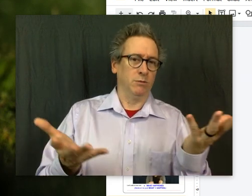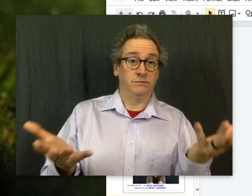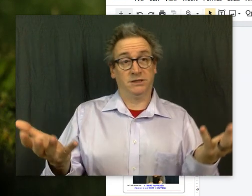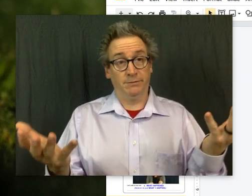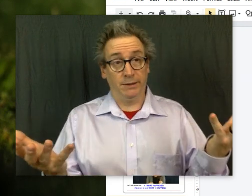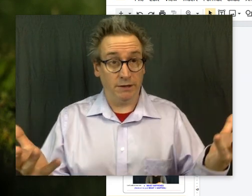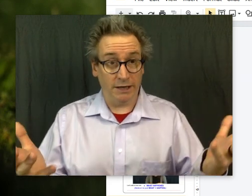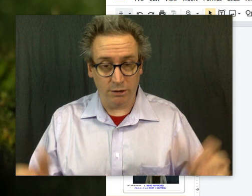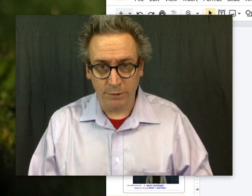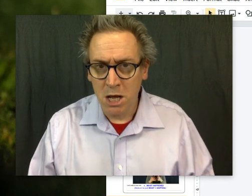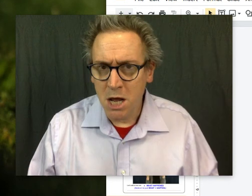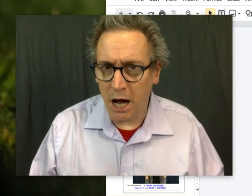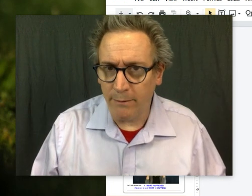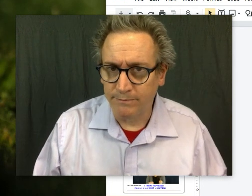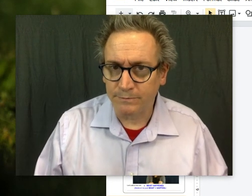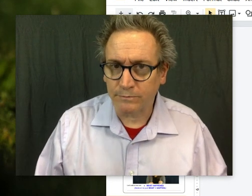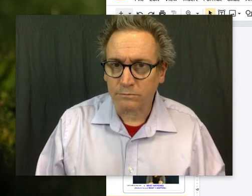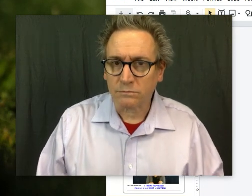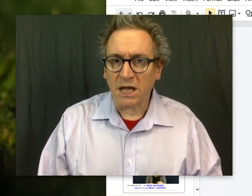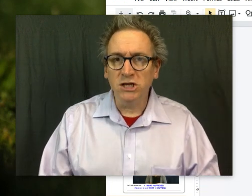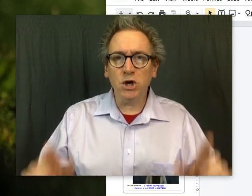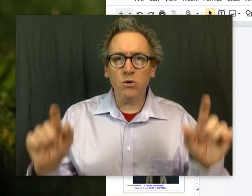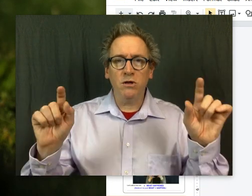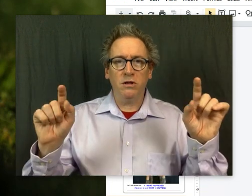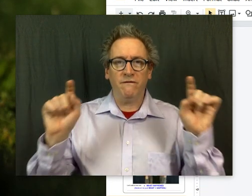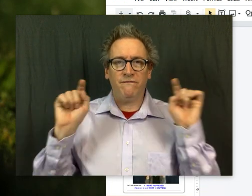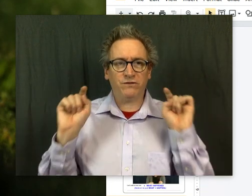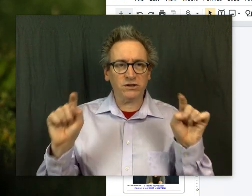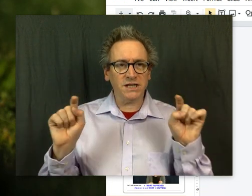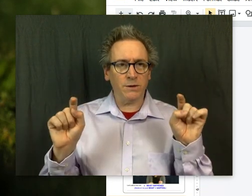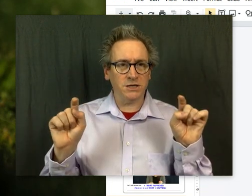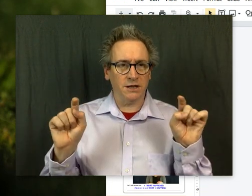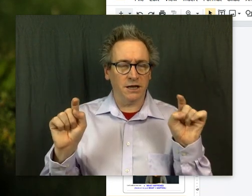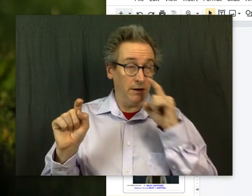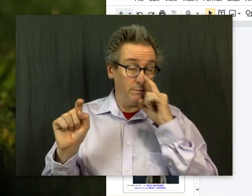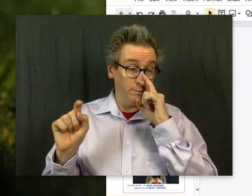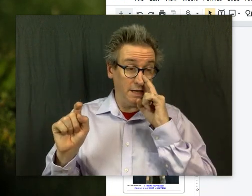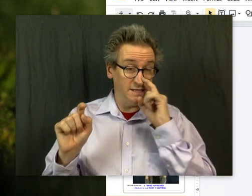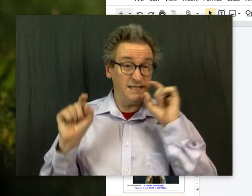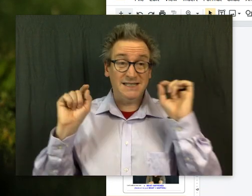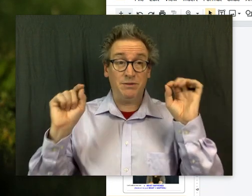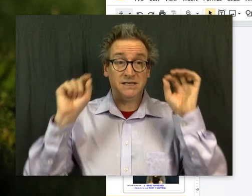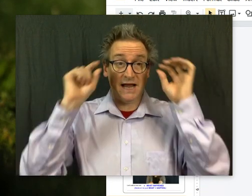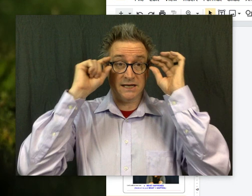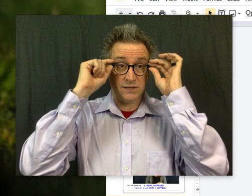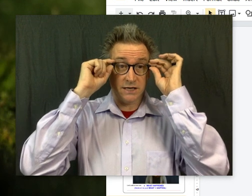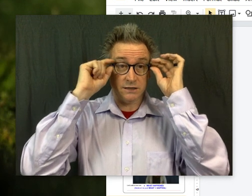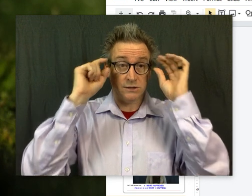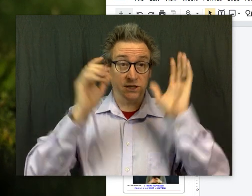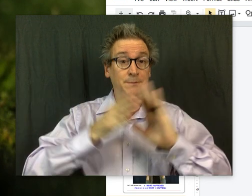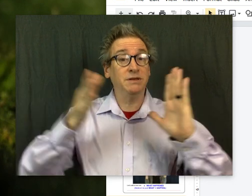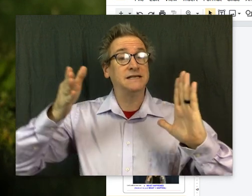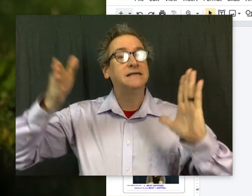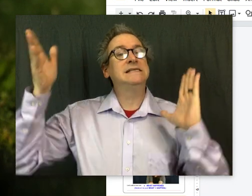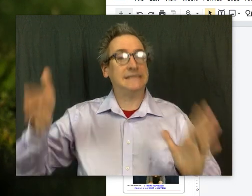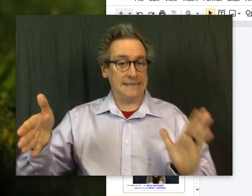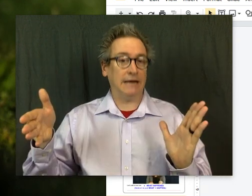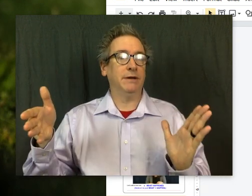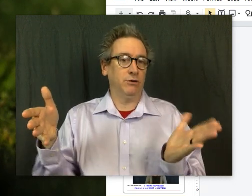Some people, I don't know. So first thing I want you to think about is the simplest ASL sentence. The